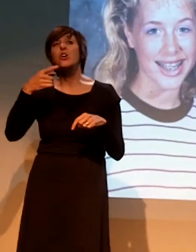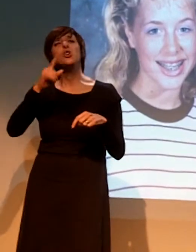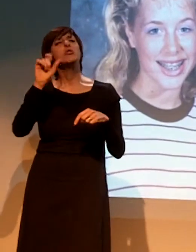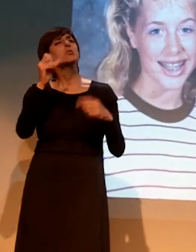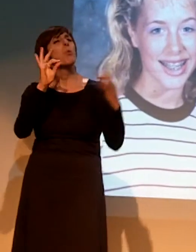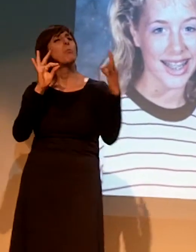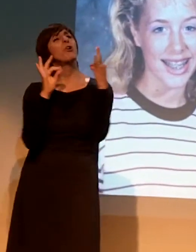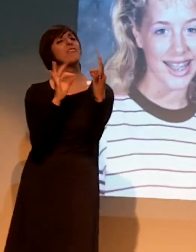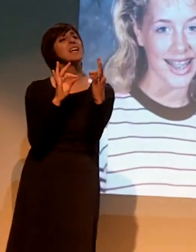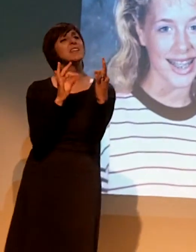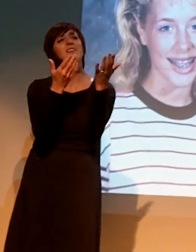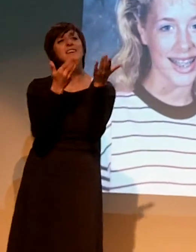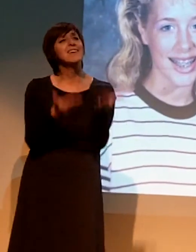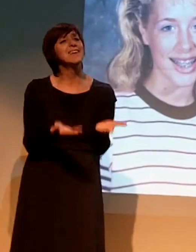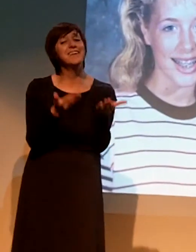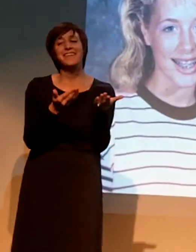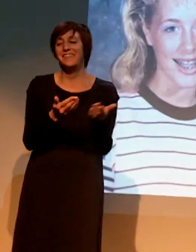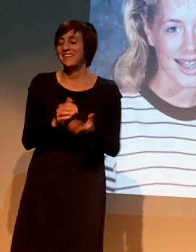just so perfect.